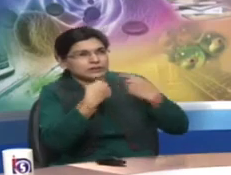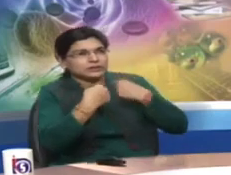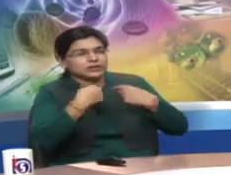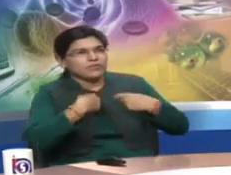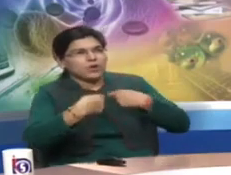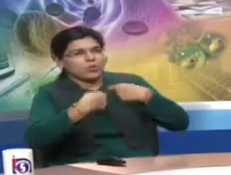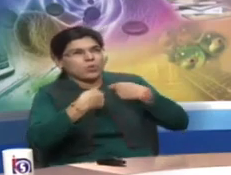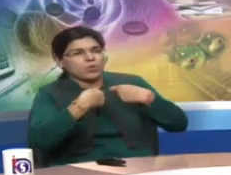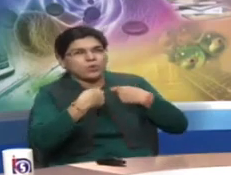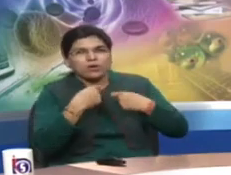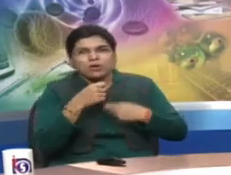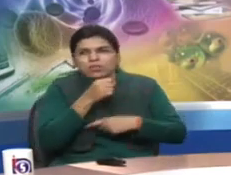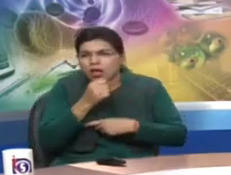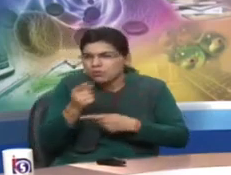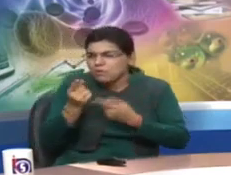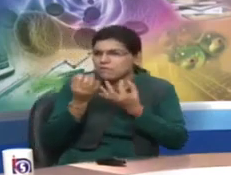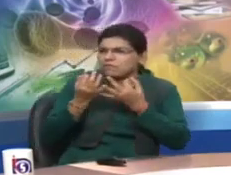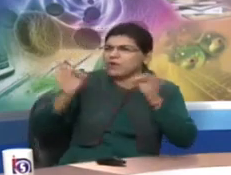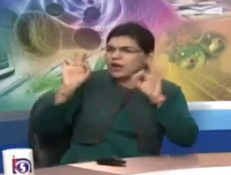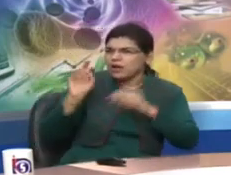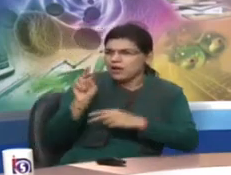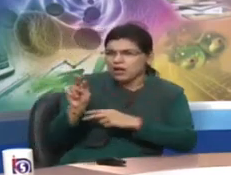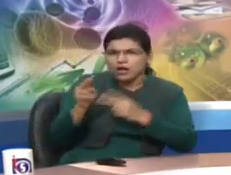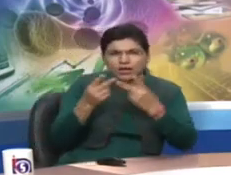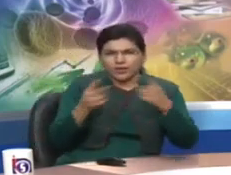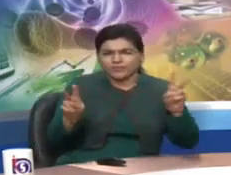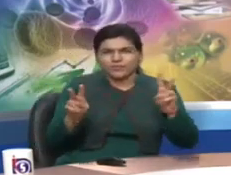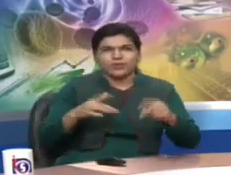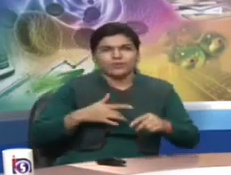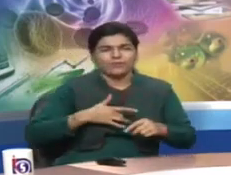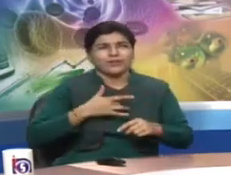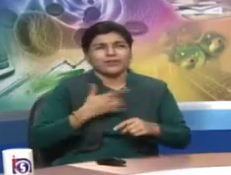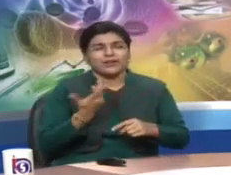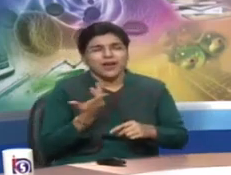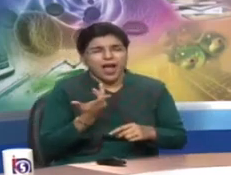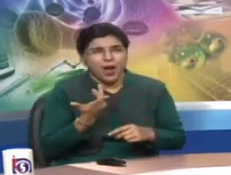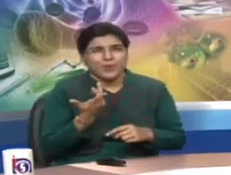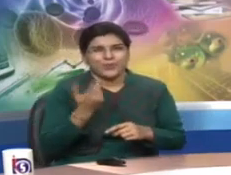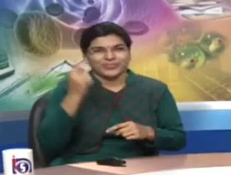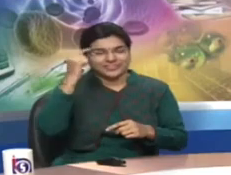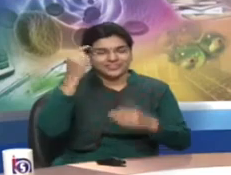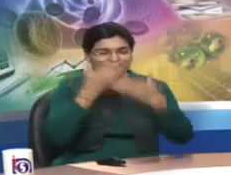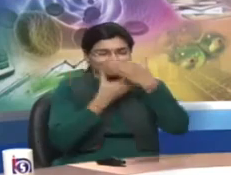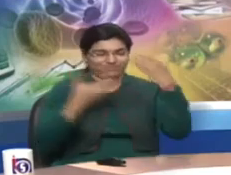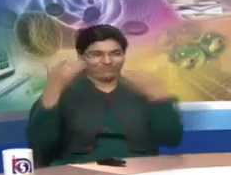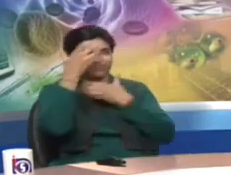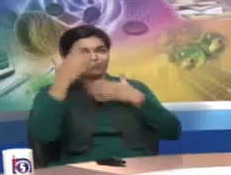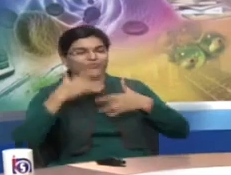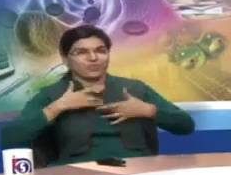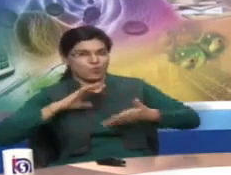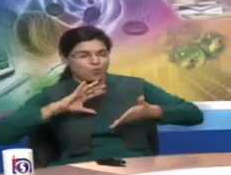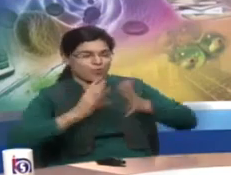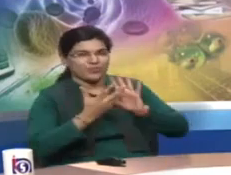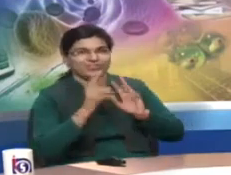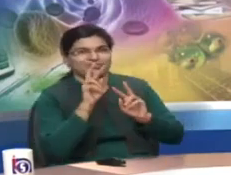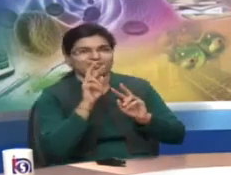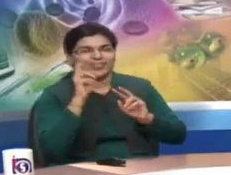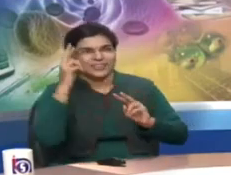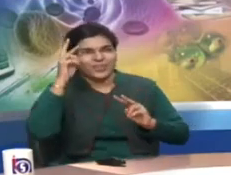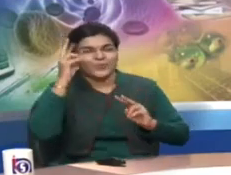Because his father keeps telling him to study, to score good marks, to always come first, and whereas his grandfather is